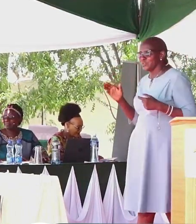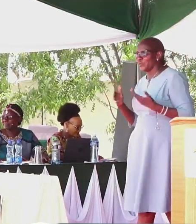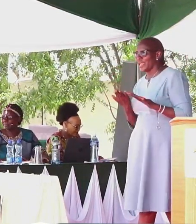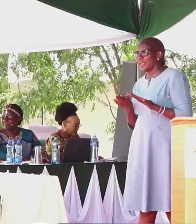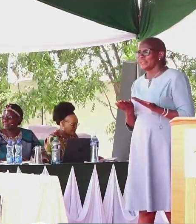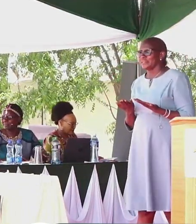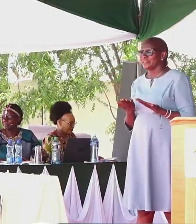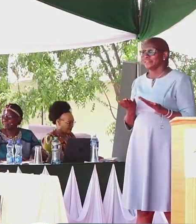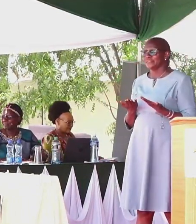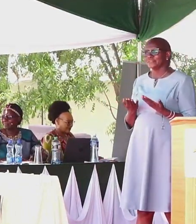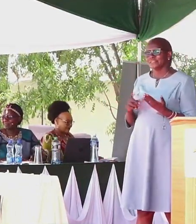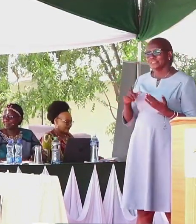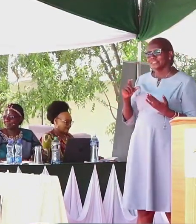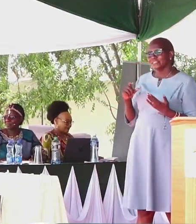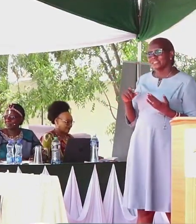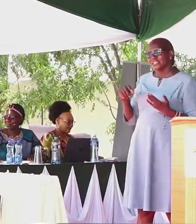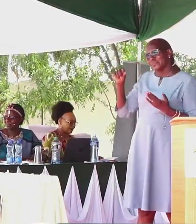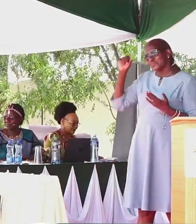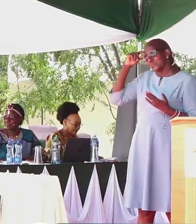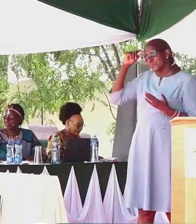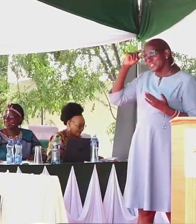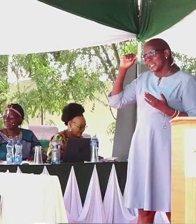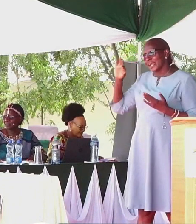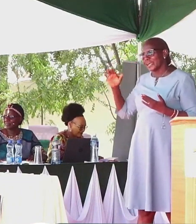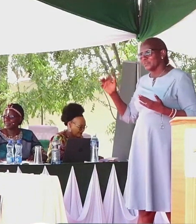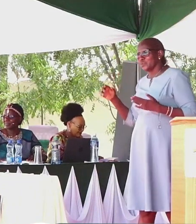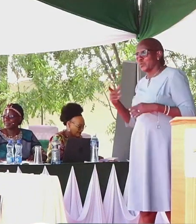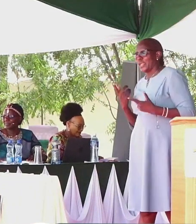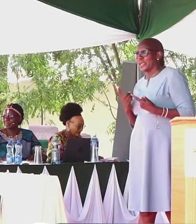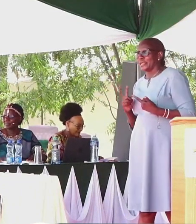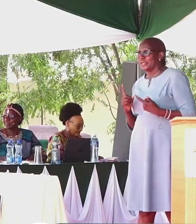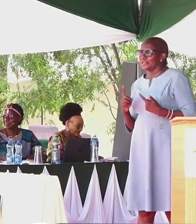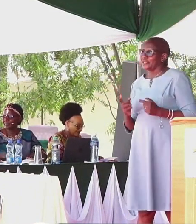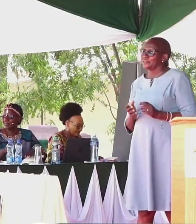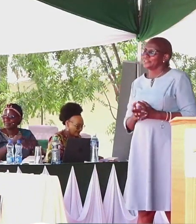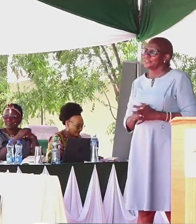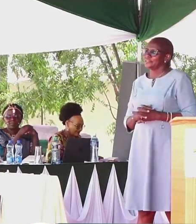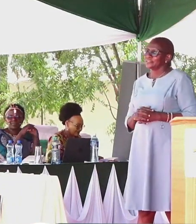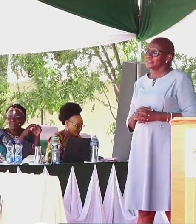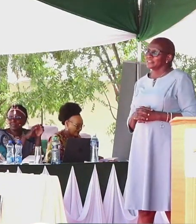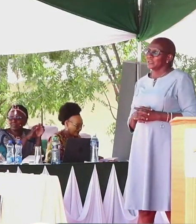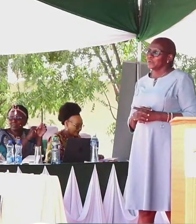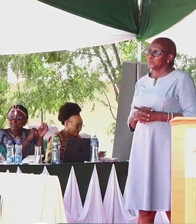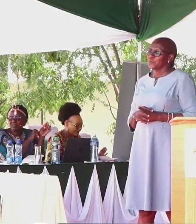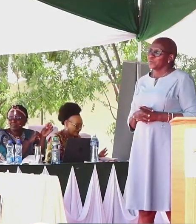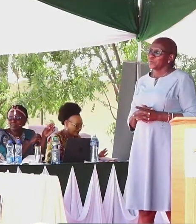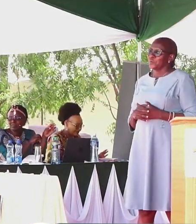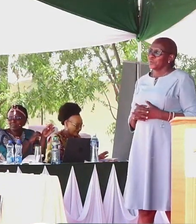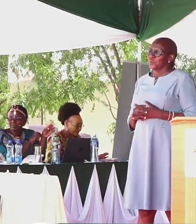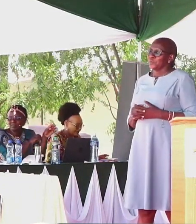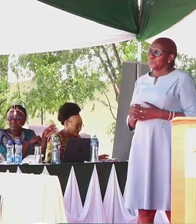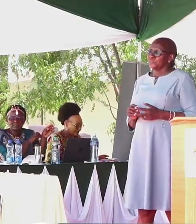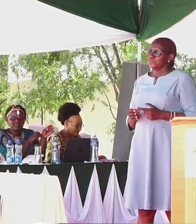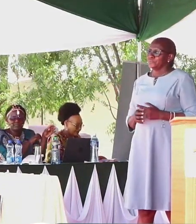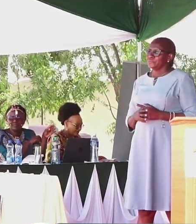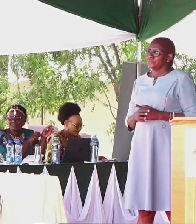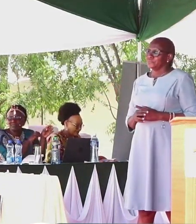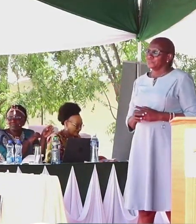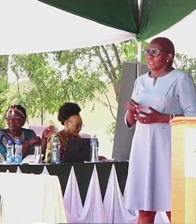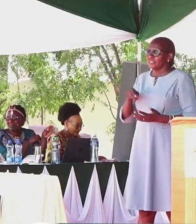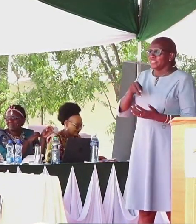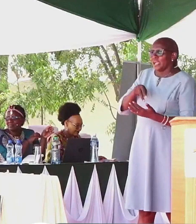hapo chini umeketi. Hebu simama waziri wa kutoka Mombasa County. Alafu pamoja na CEO watu wako. Please just